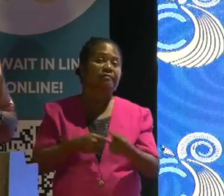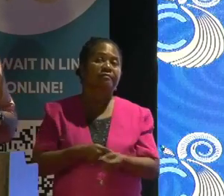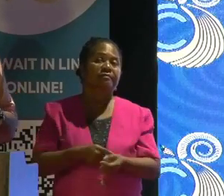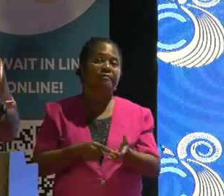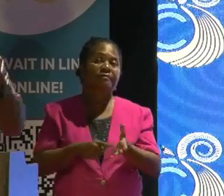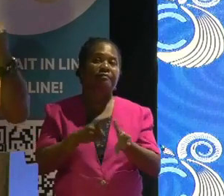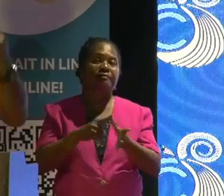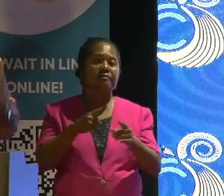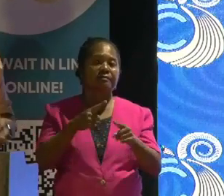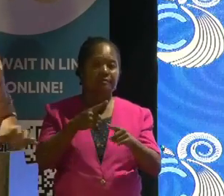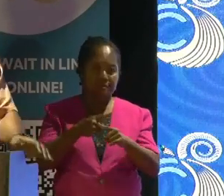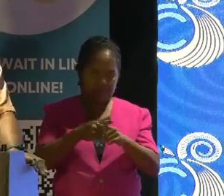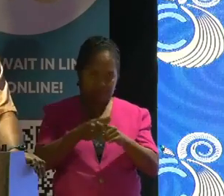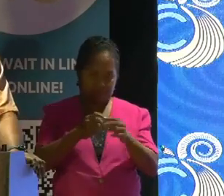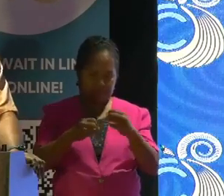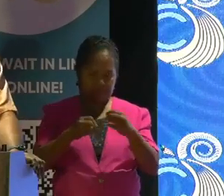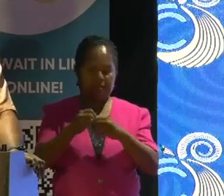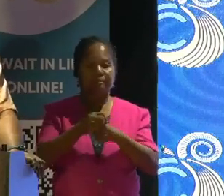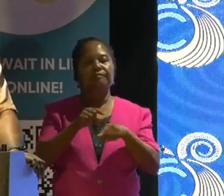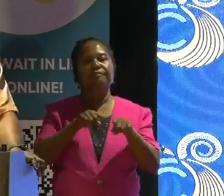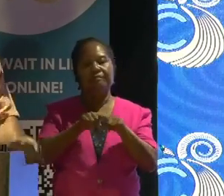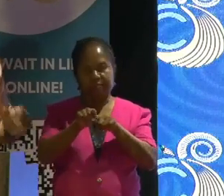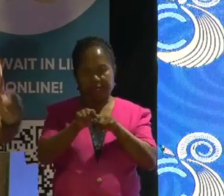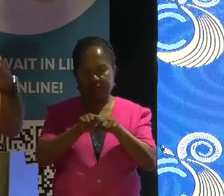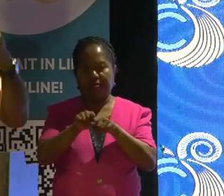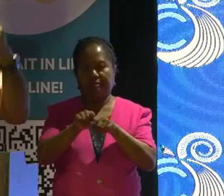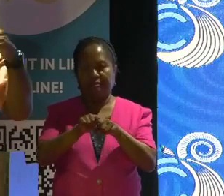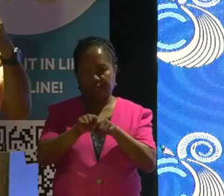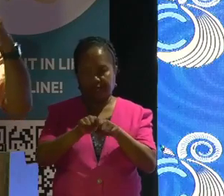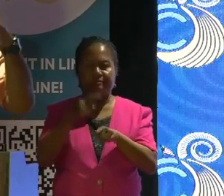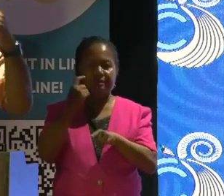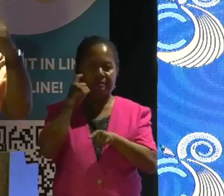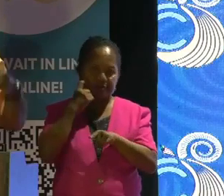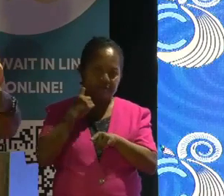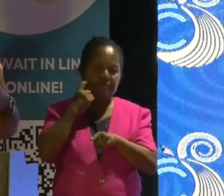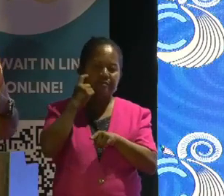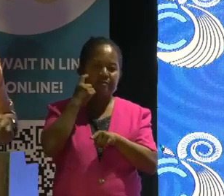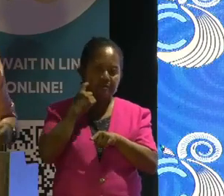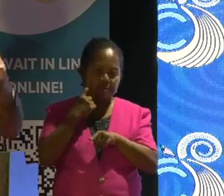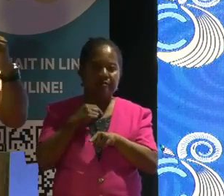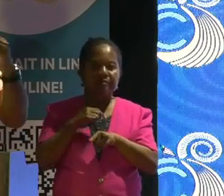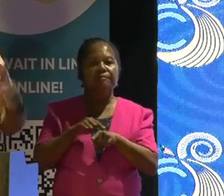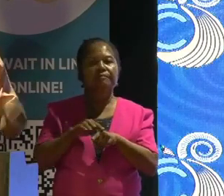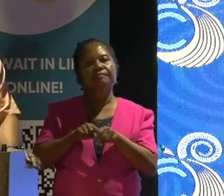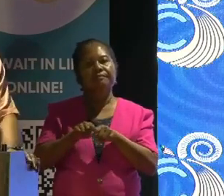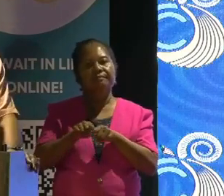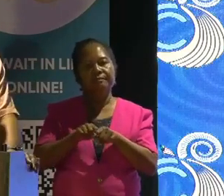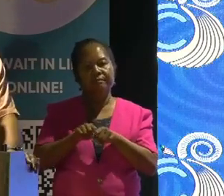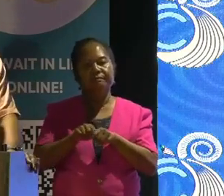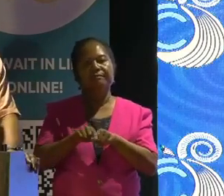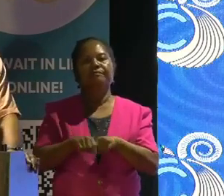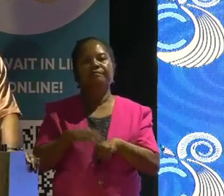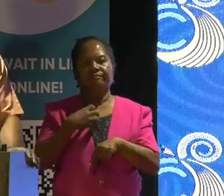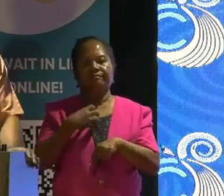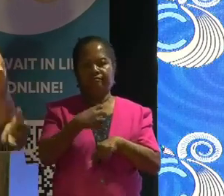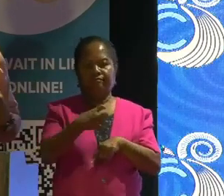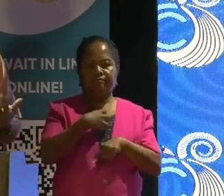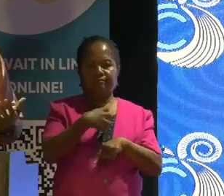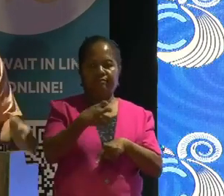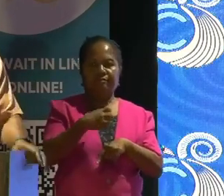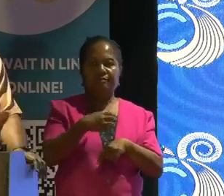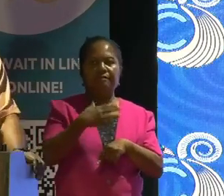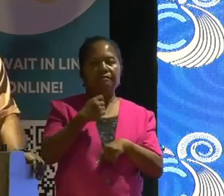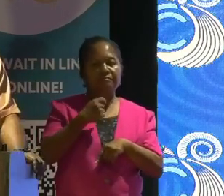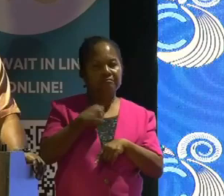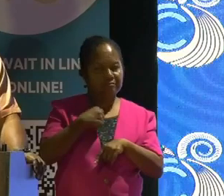officers are also learning because we are still trying to learn as much as possible regarding taxation.